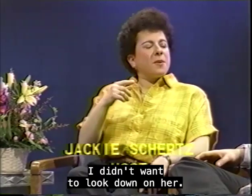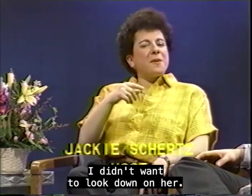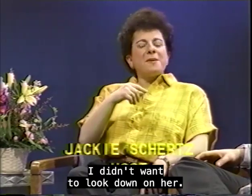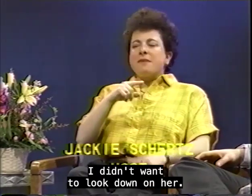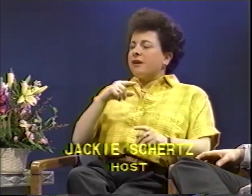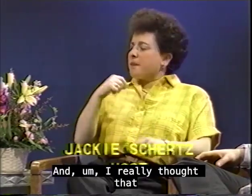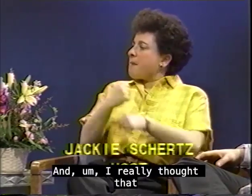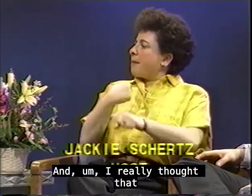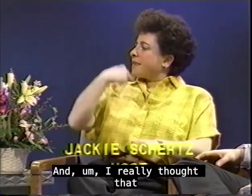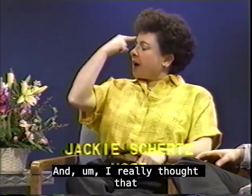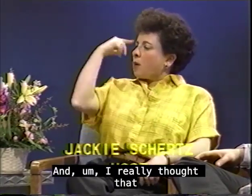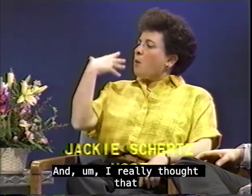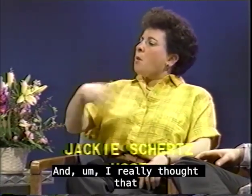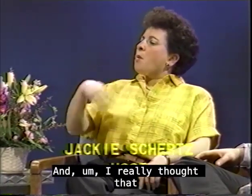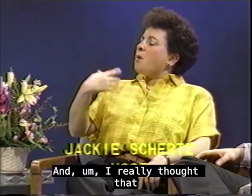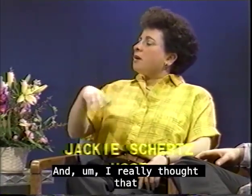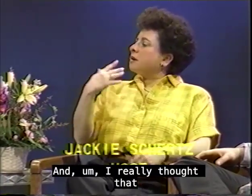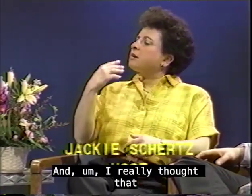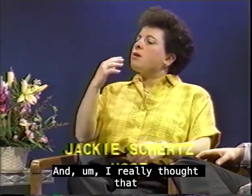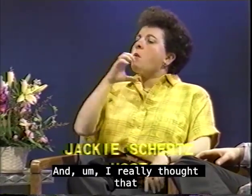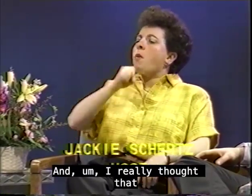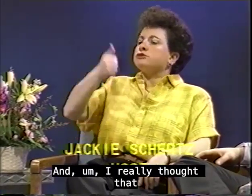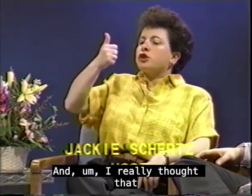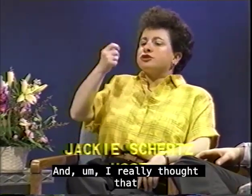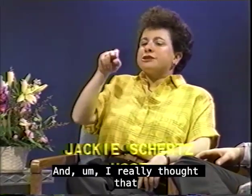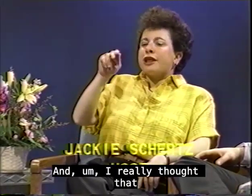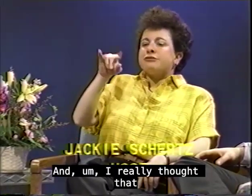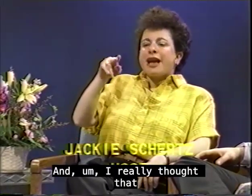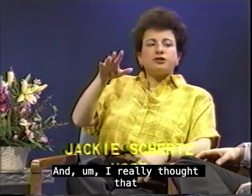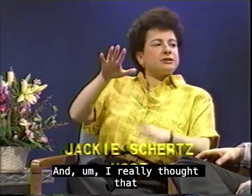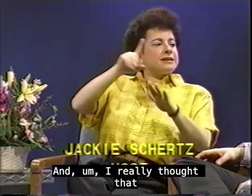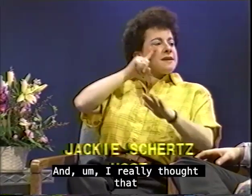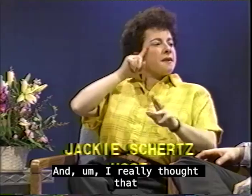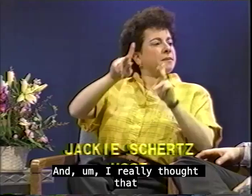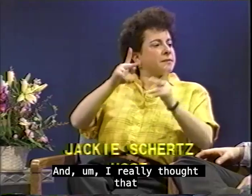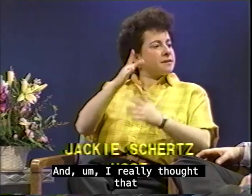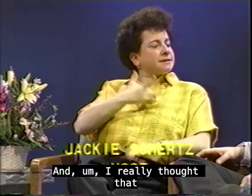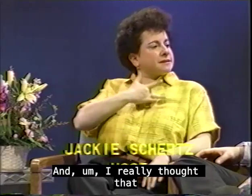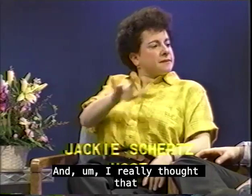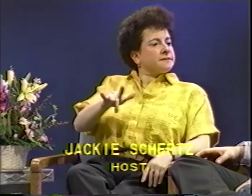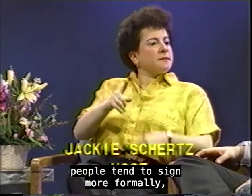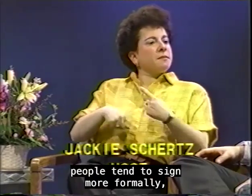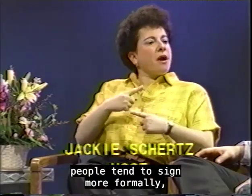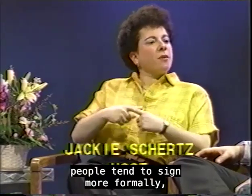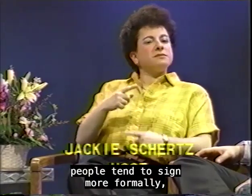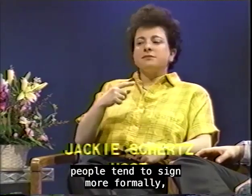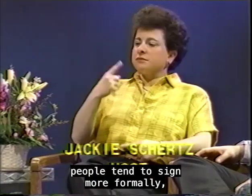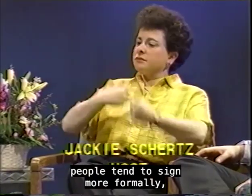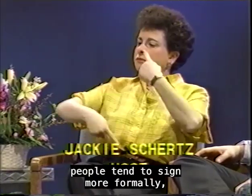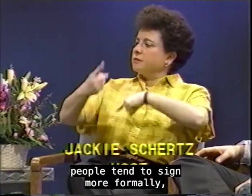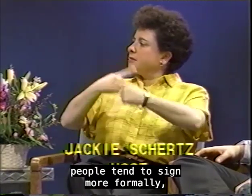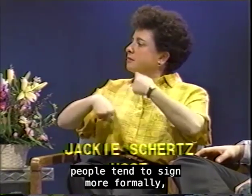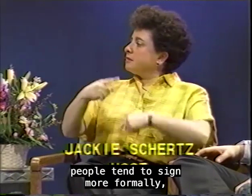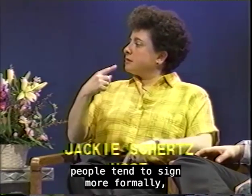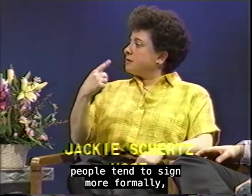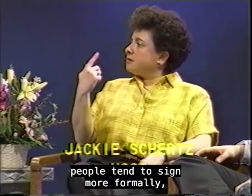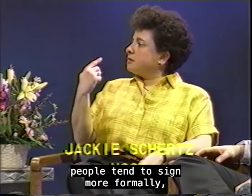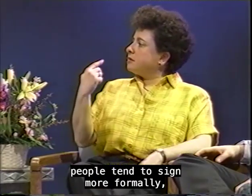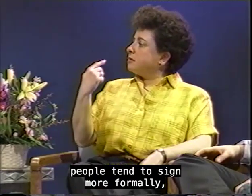her, and I really thought that the older generation, people tend to sign